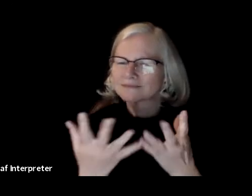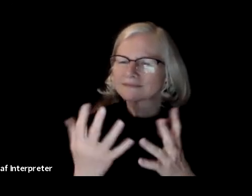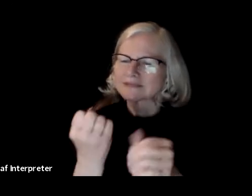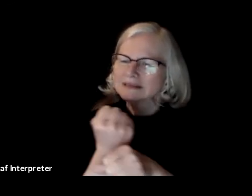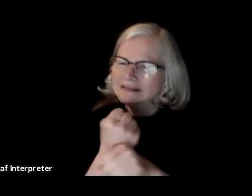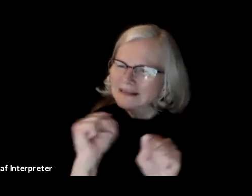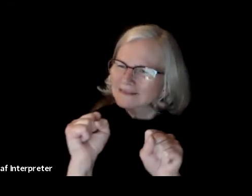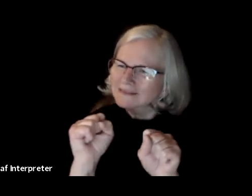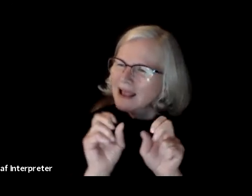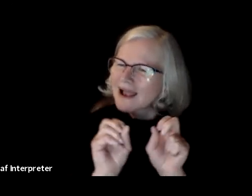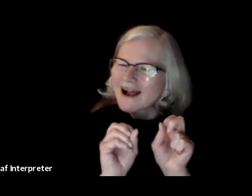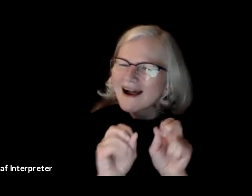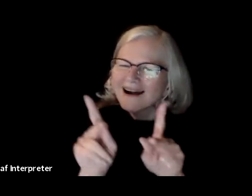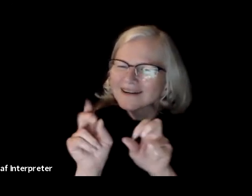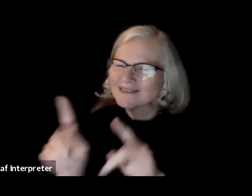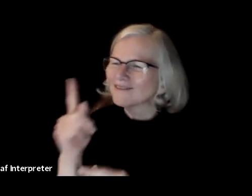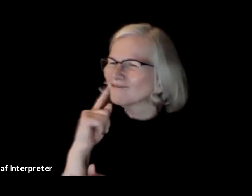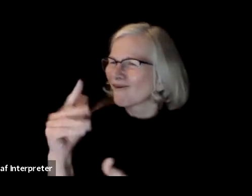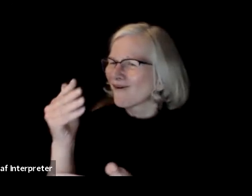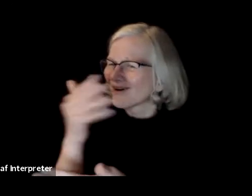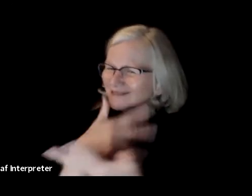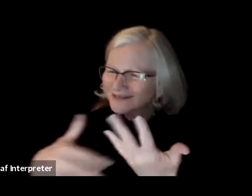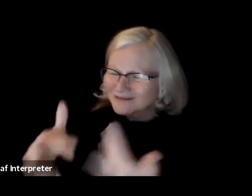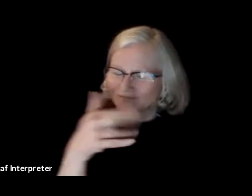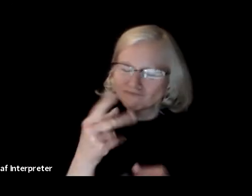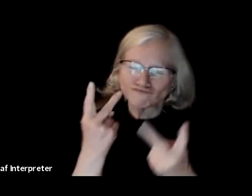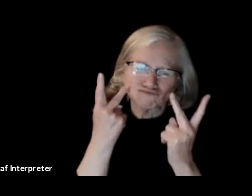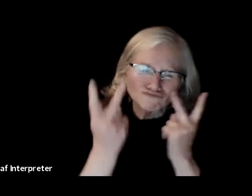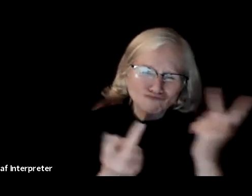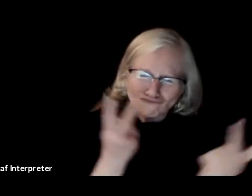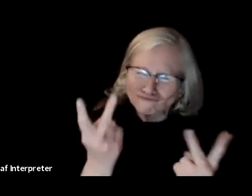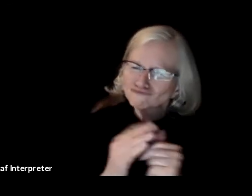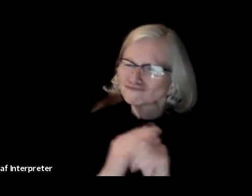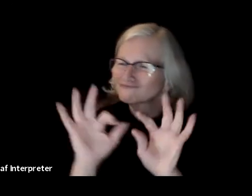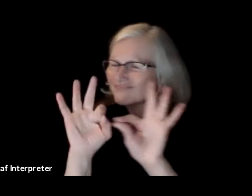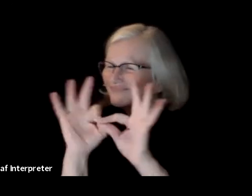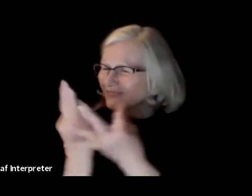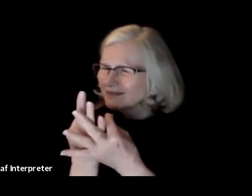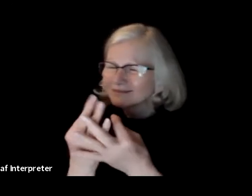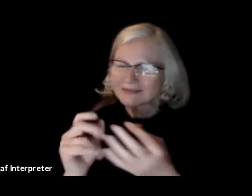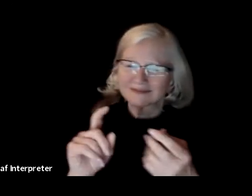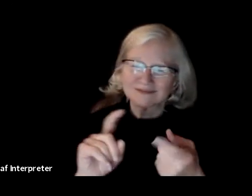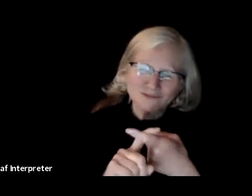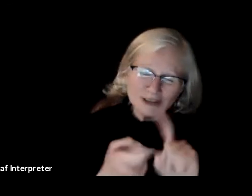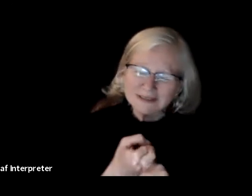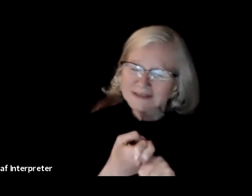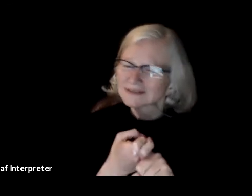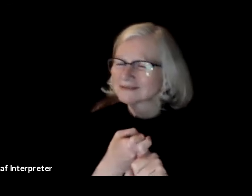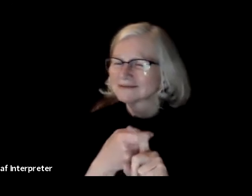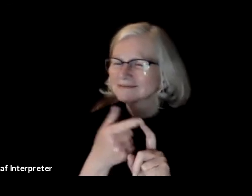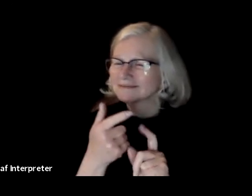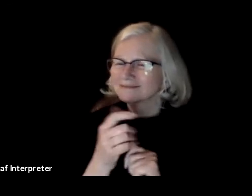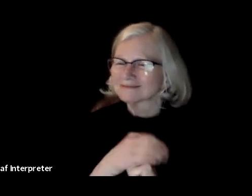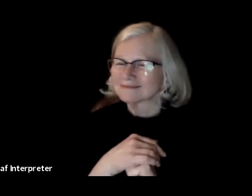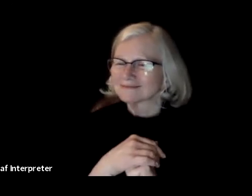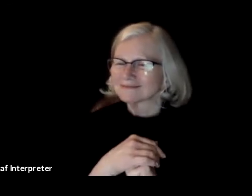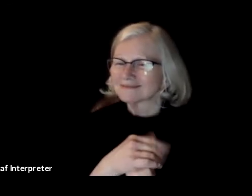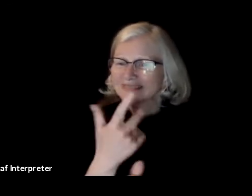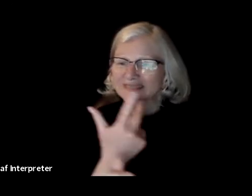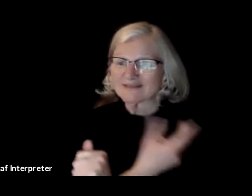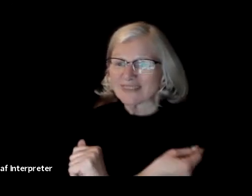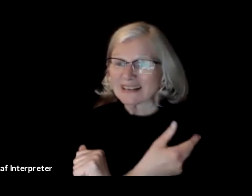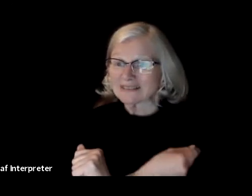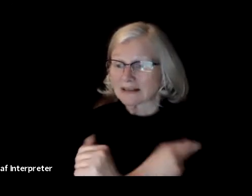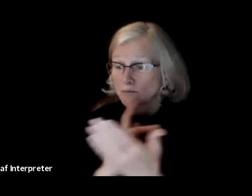social connections and visitations between residents and their loved ones. And I think the vaccination program that we've rolled out in